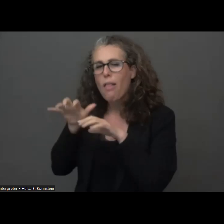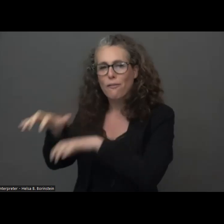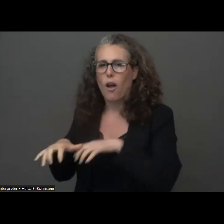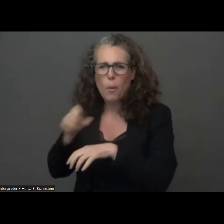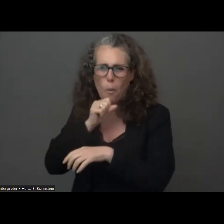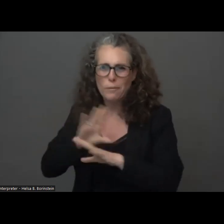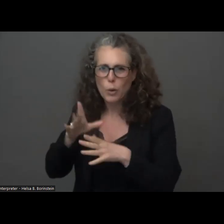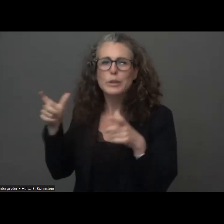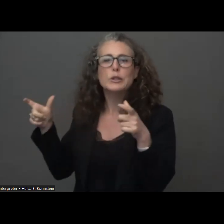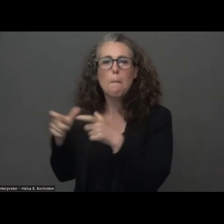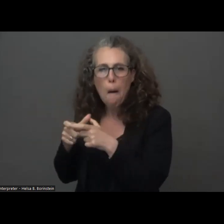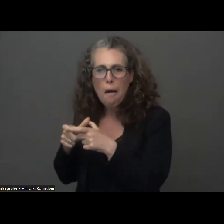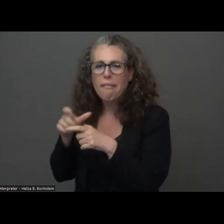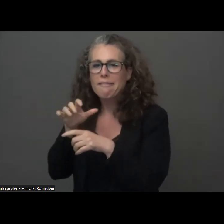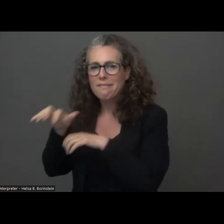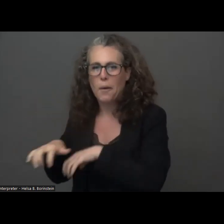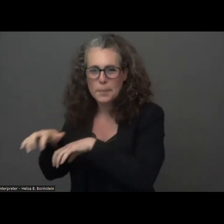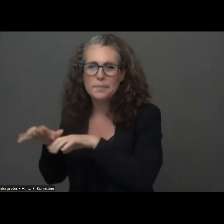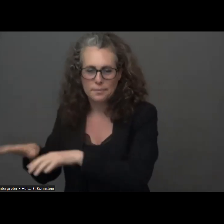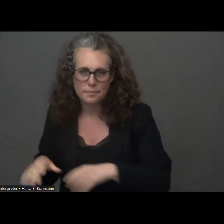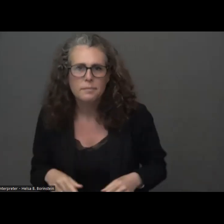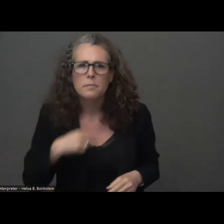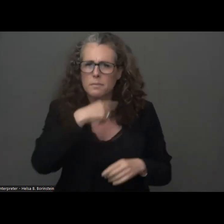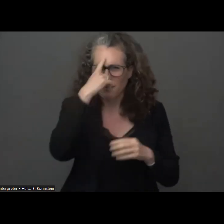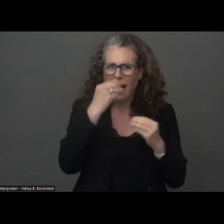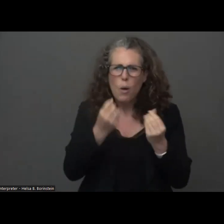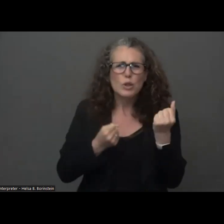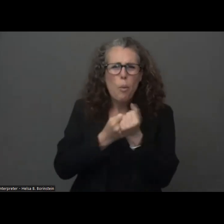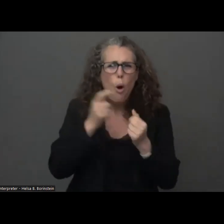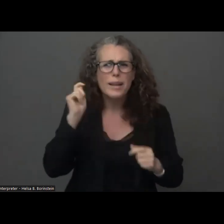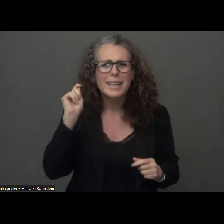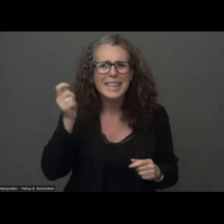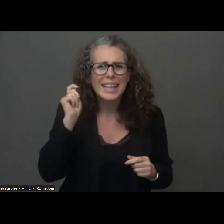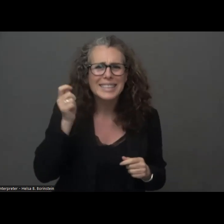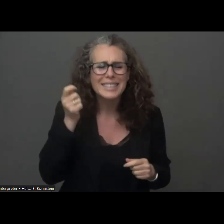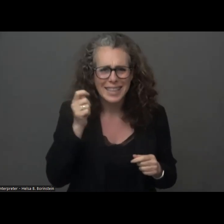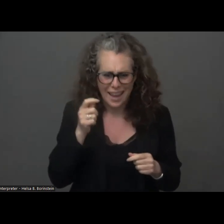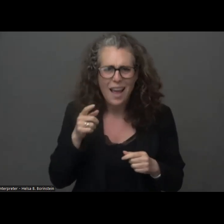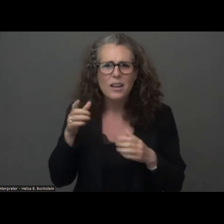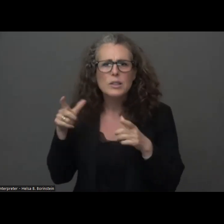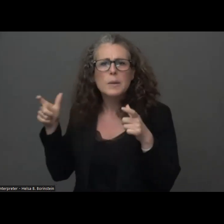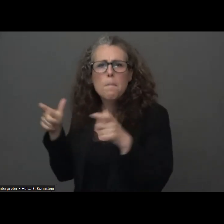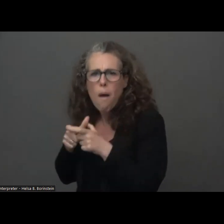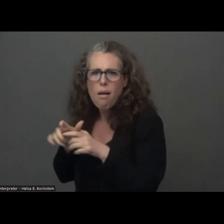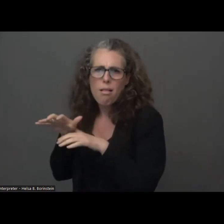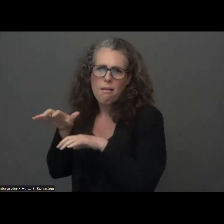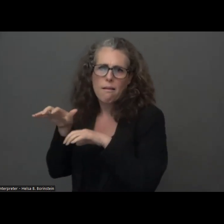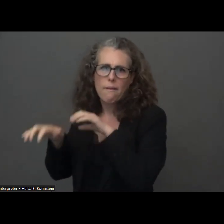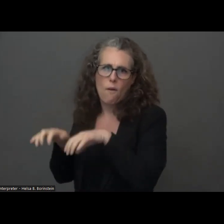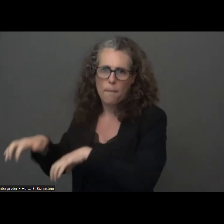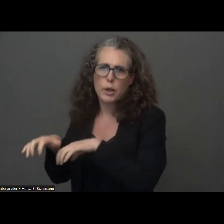them, and thought through how we can support Kenyan smallholder farmers in accessing high quality agricultural